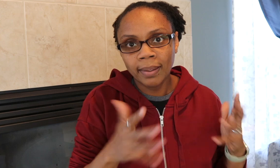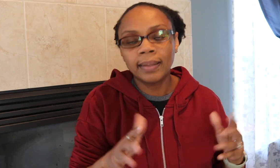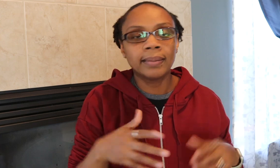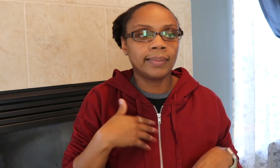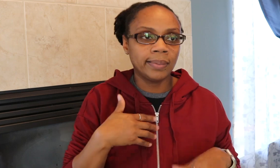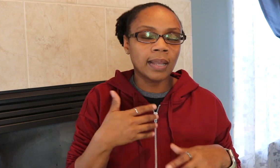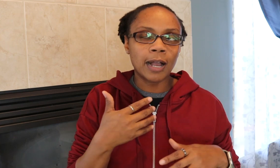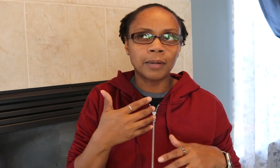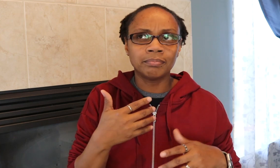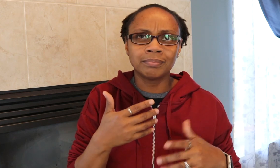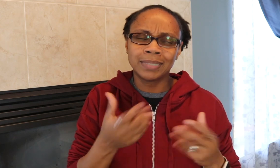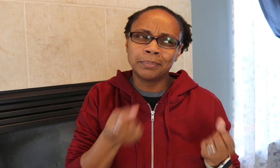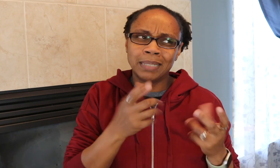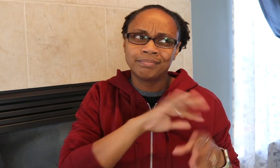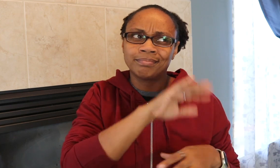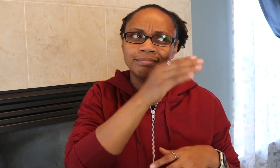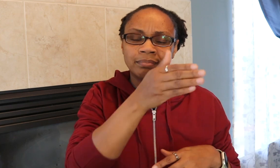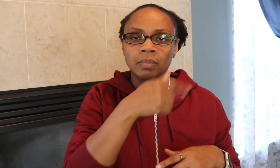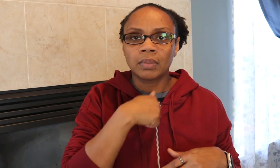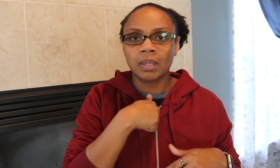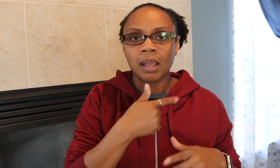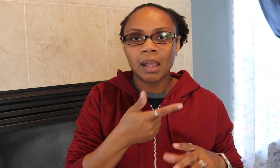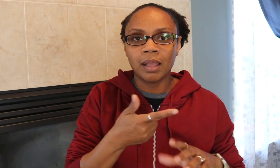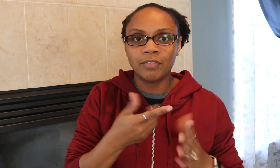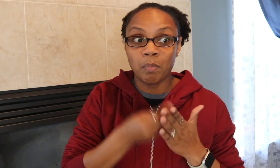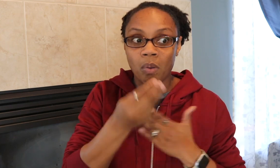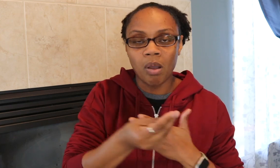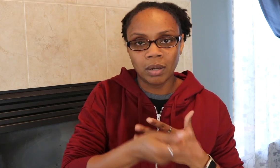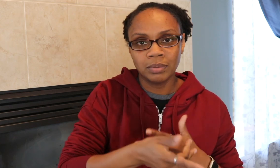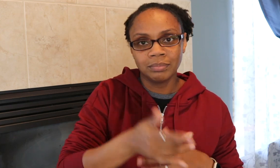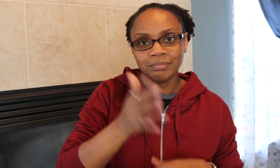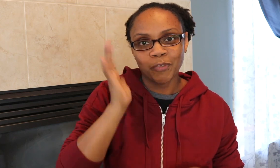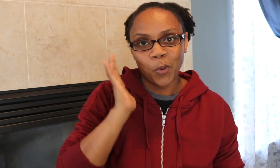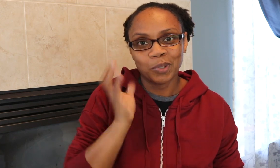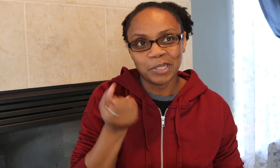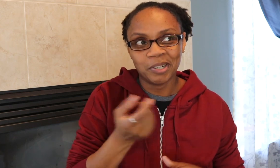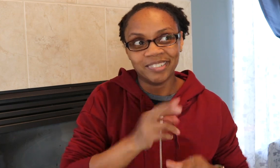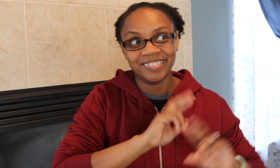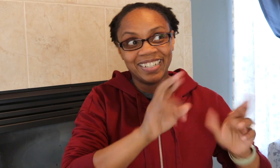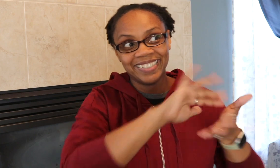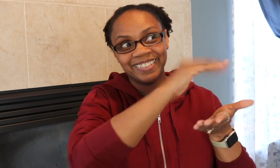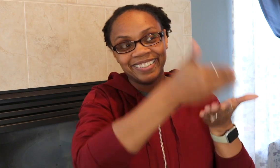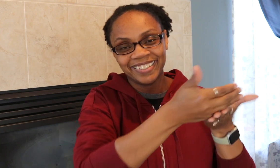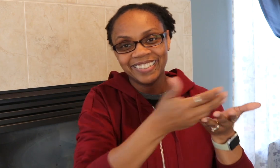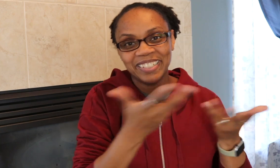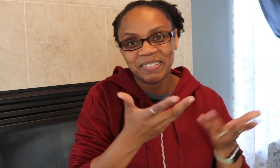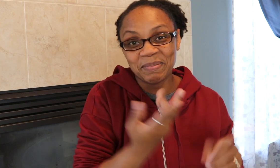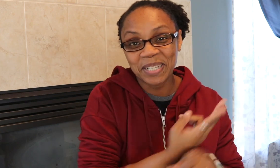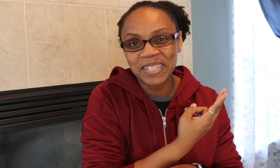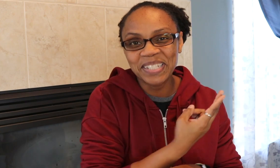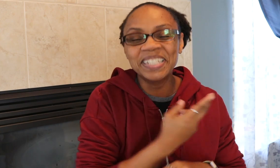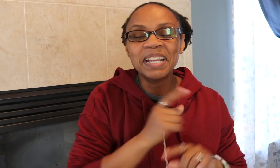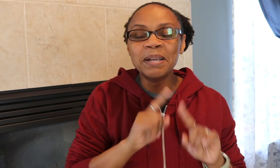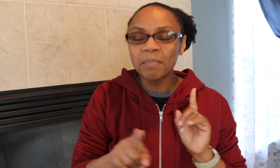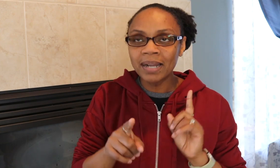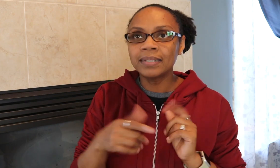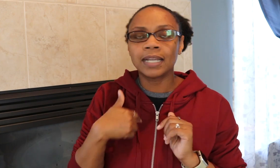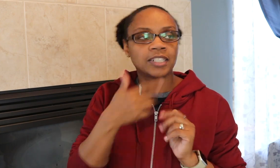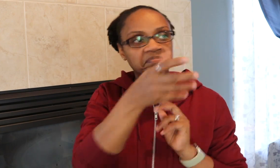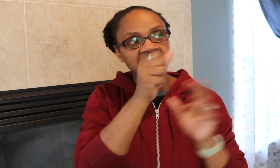ingredients on my shelf, so I kind of just pick and choose. I have lots of different things that I like to use, and I just keep stored there. So